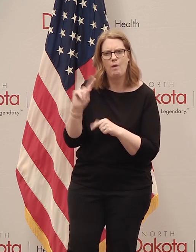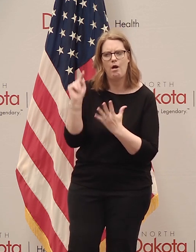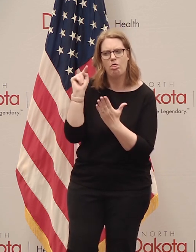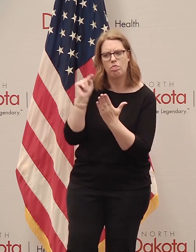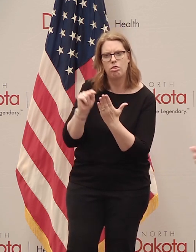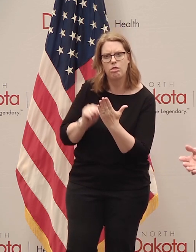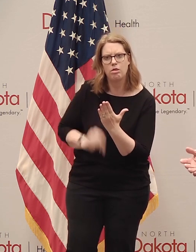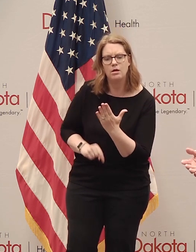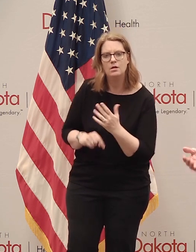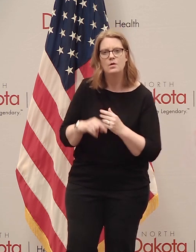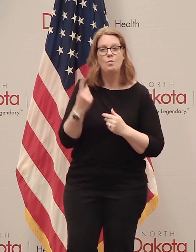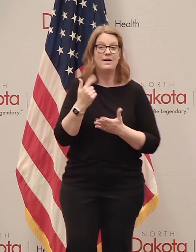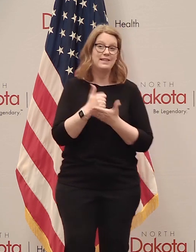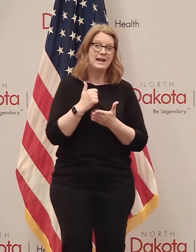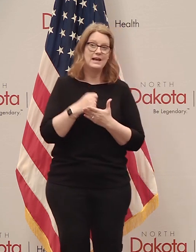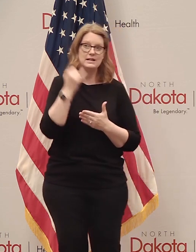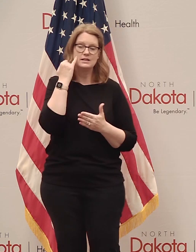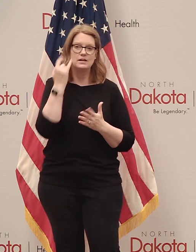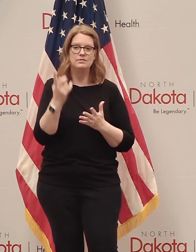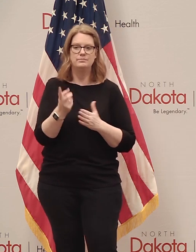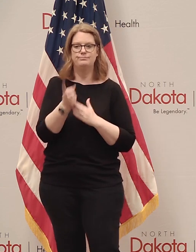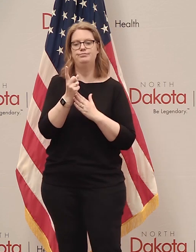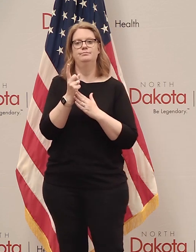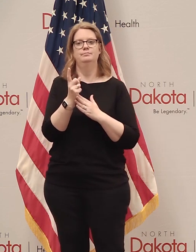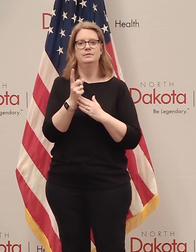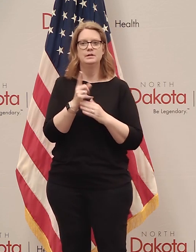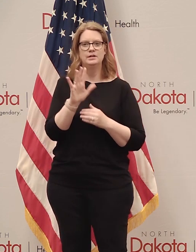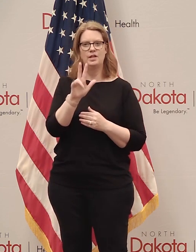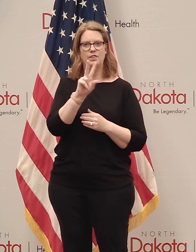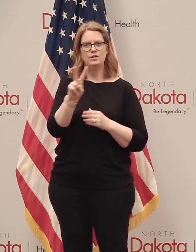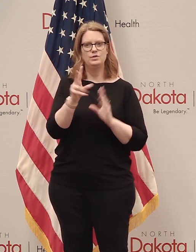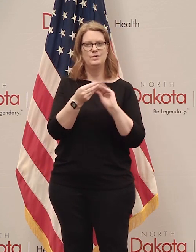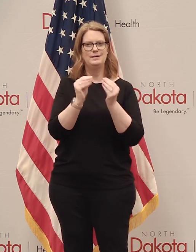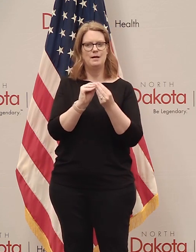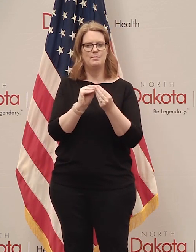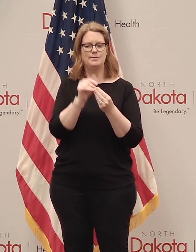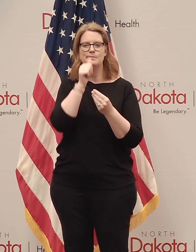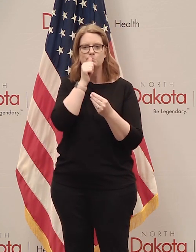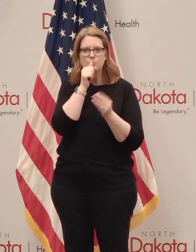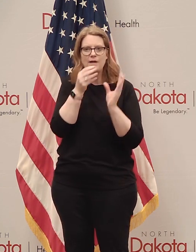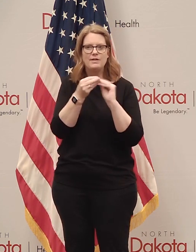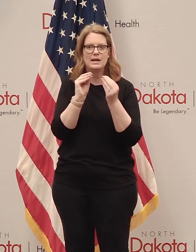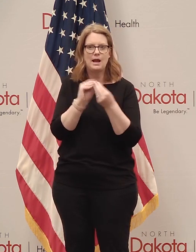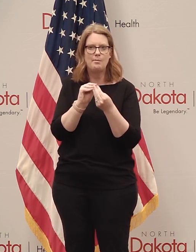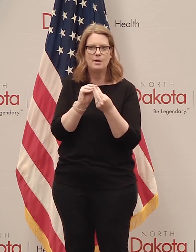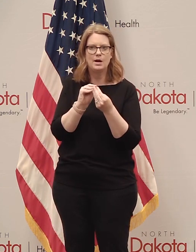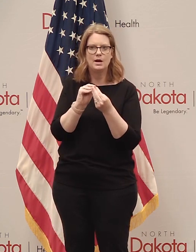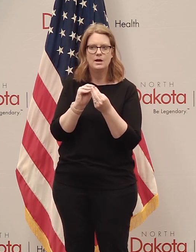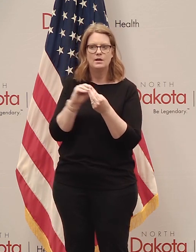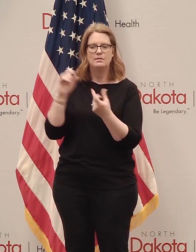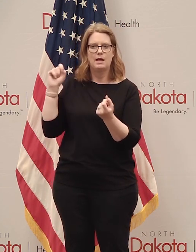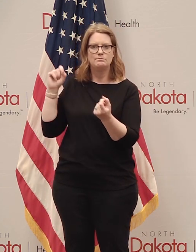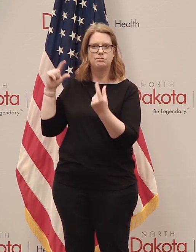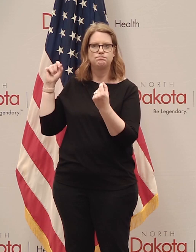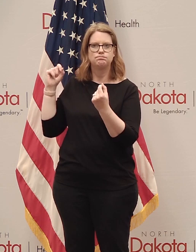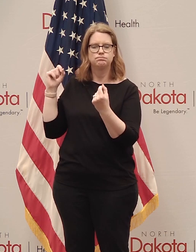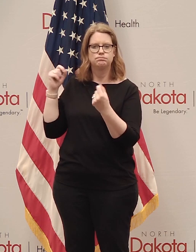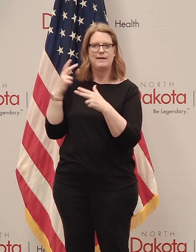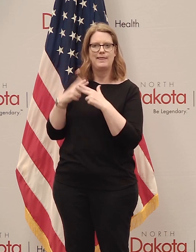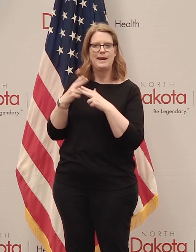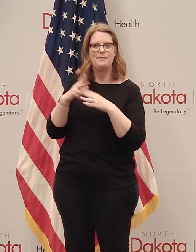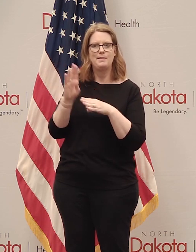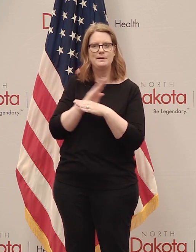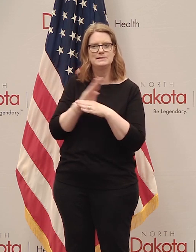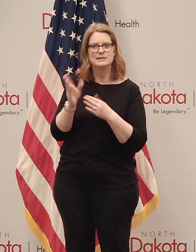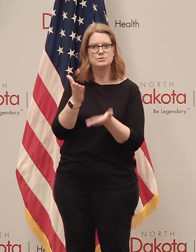automatically, spontaneously to your 32-digit anonymous numbers highlight to you the name of the business that you stopped